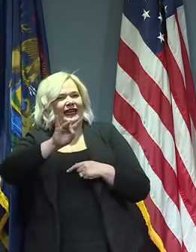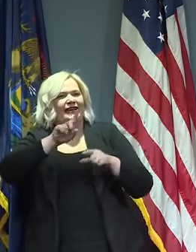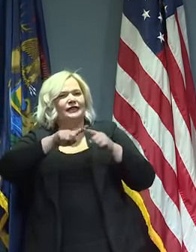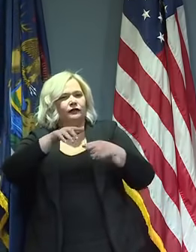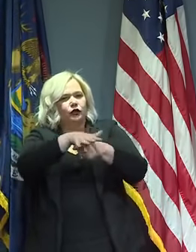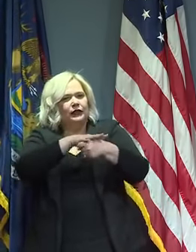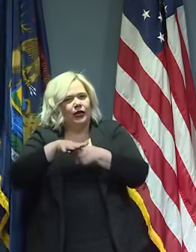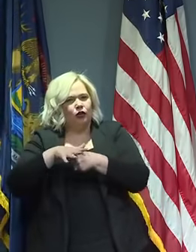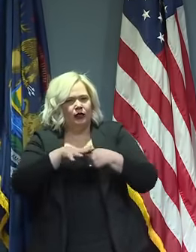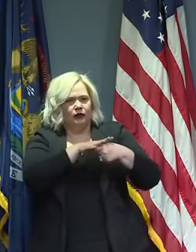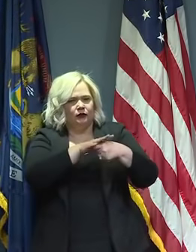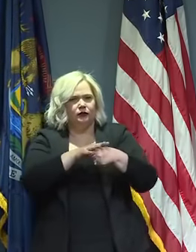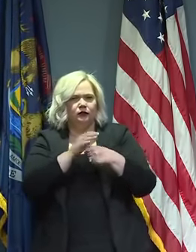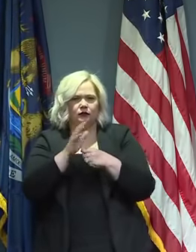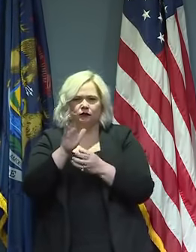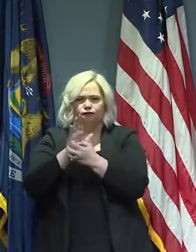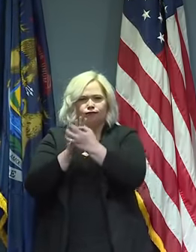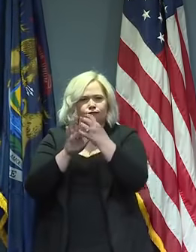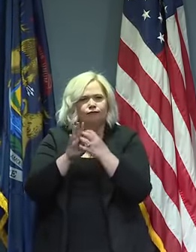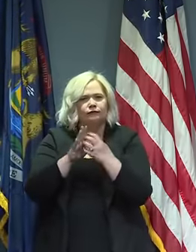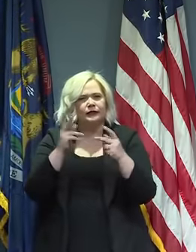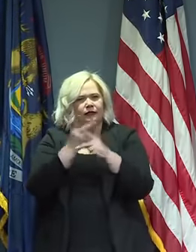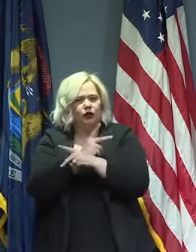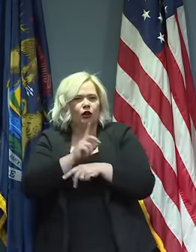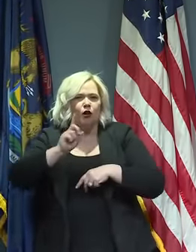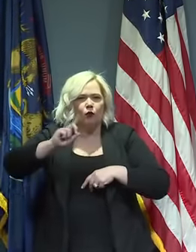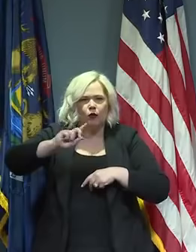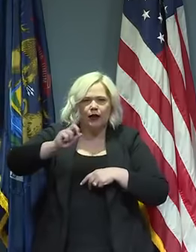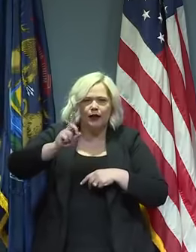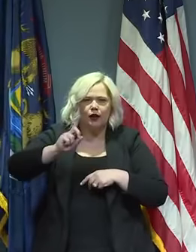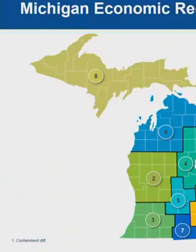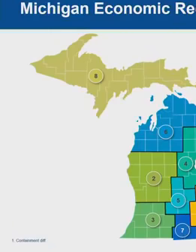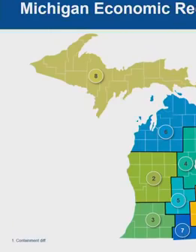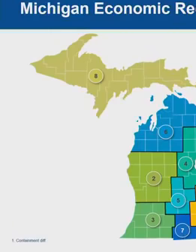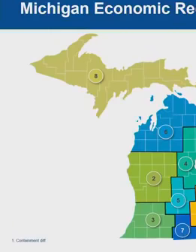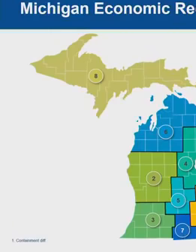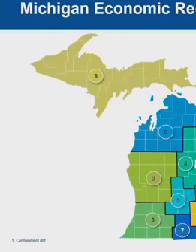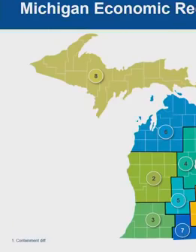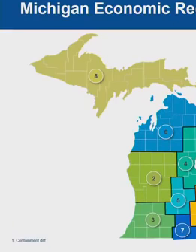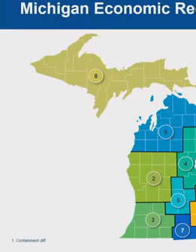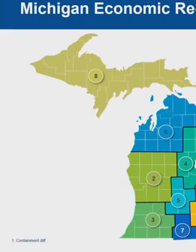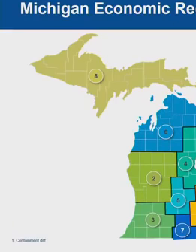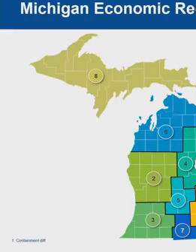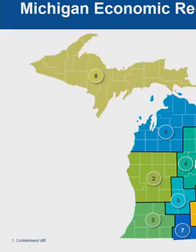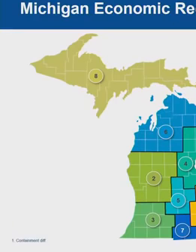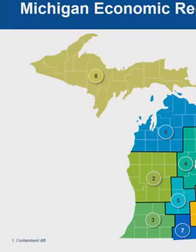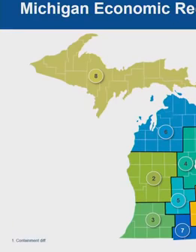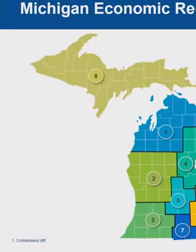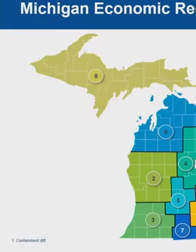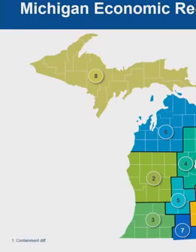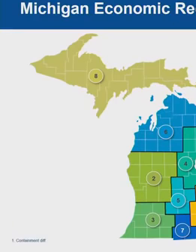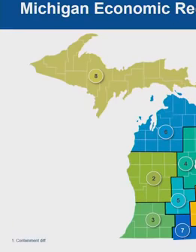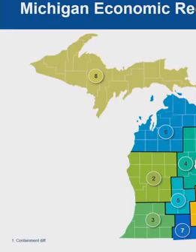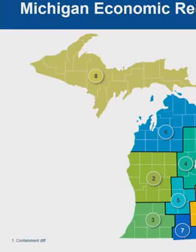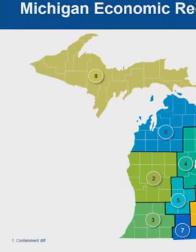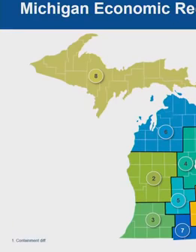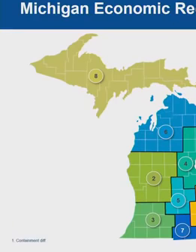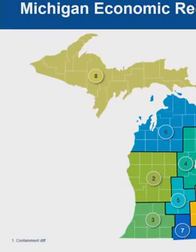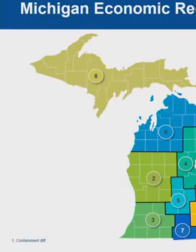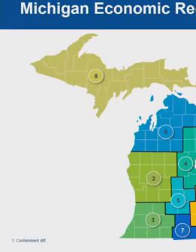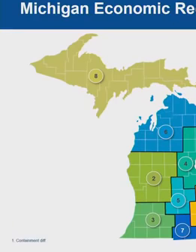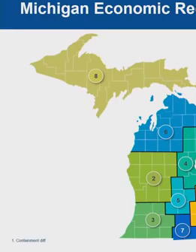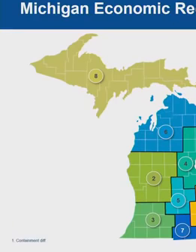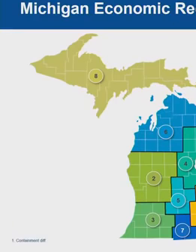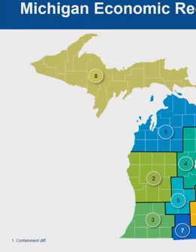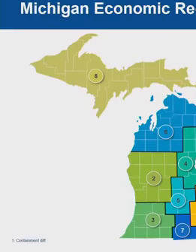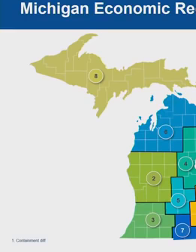we are using to track the evolution of the disease, as shown on this slide. As you look at that slide, you can see that we've broken the state, as